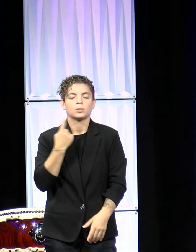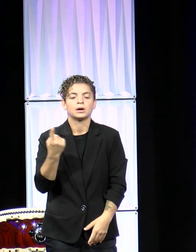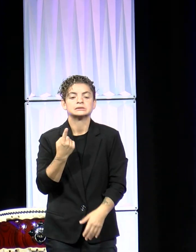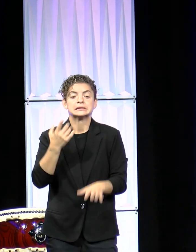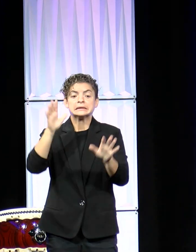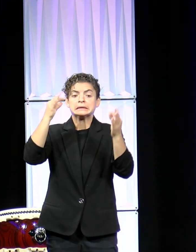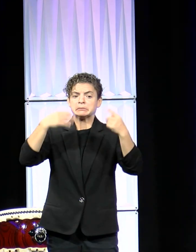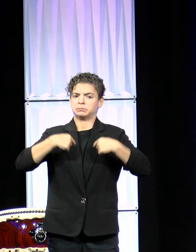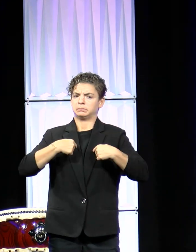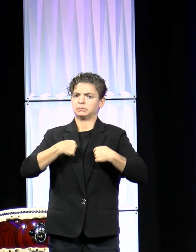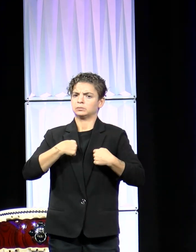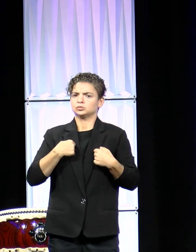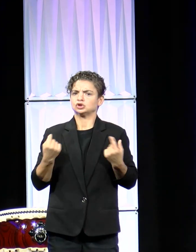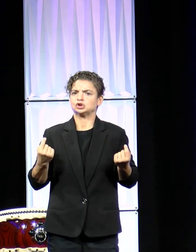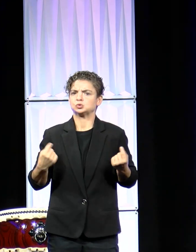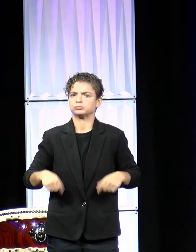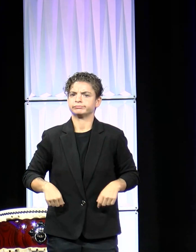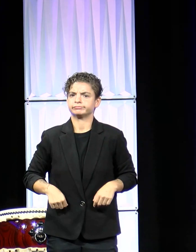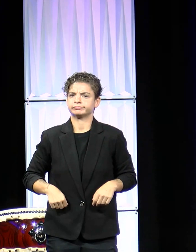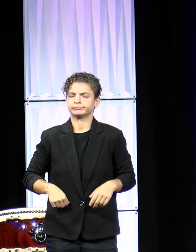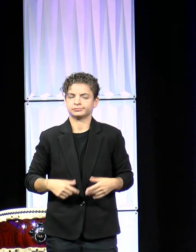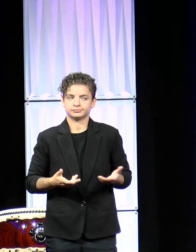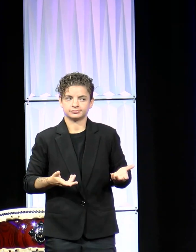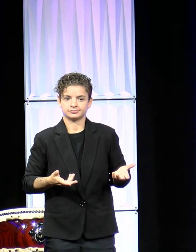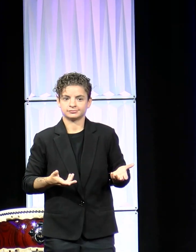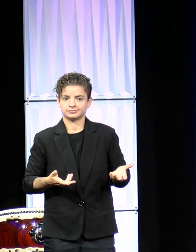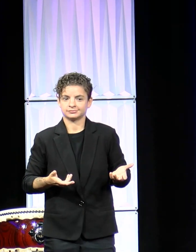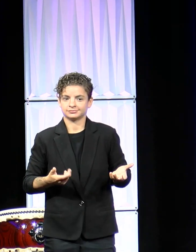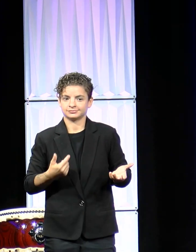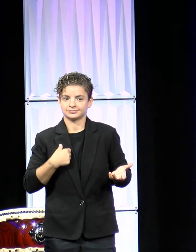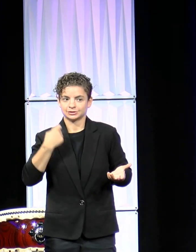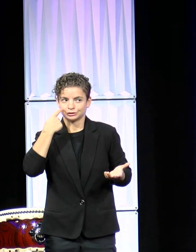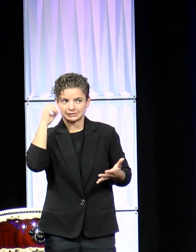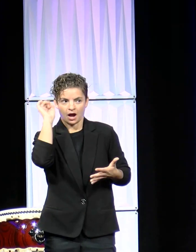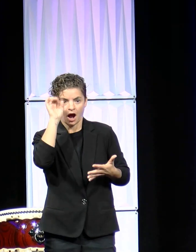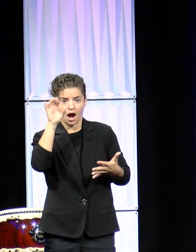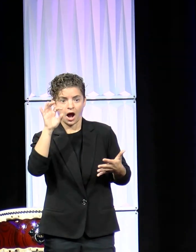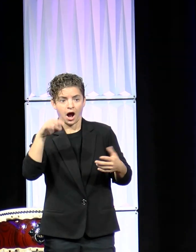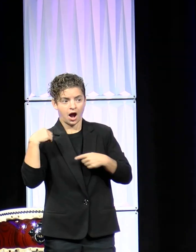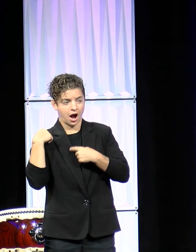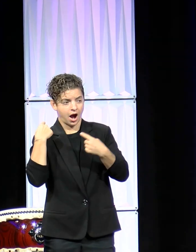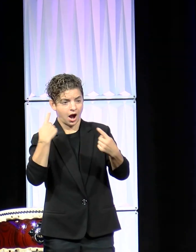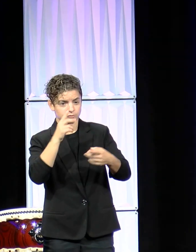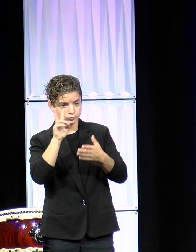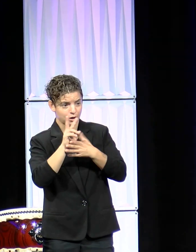Getting stuck. I just told you what to do. We have to step up.